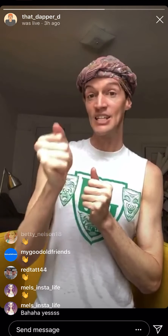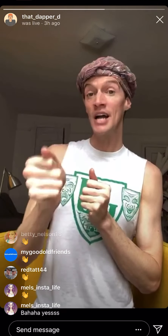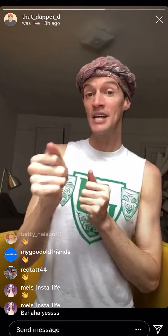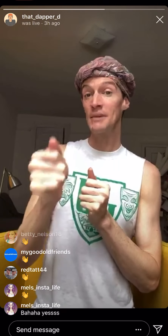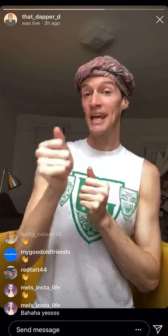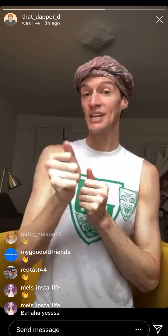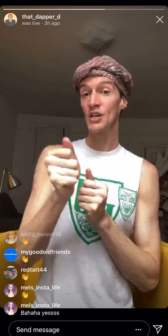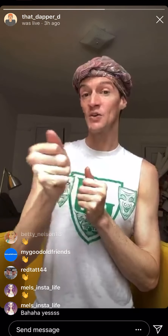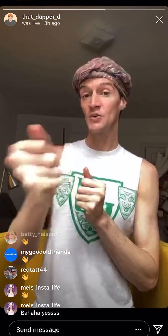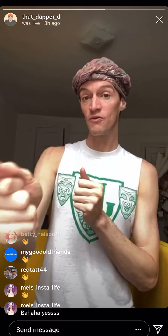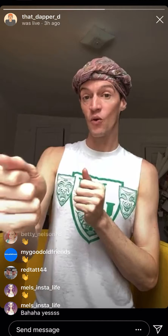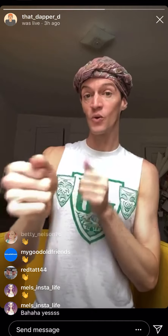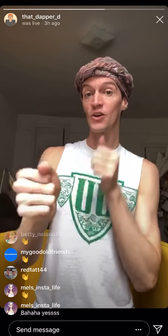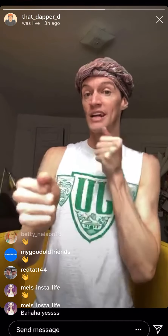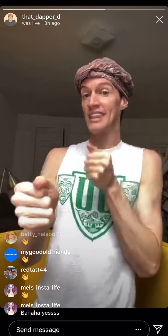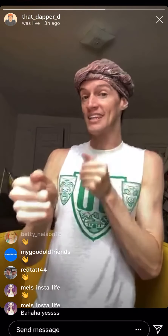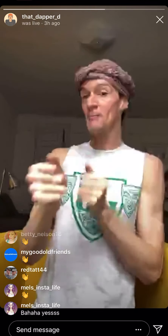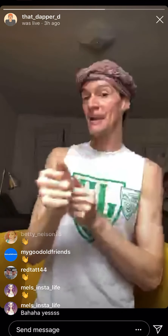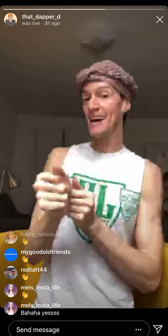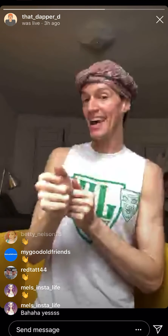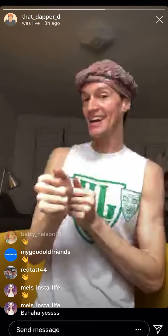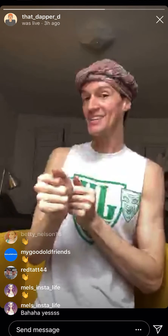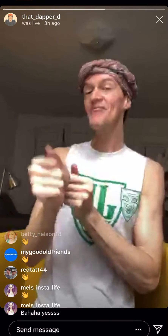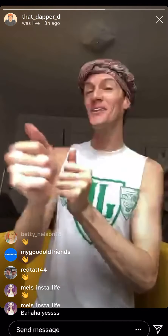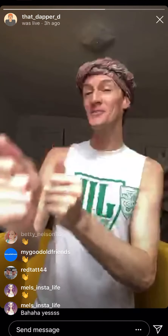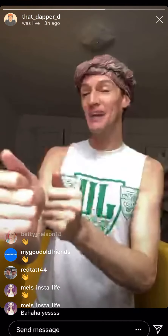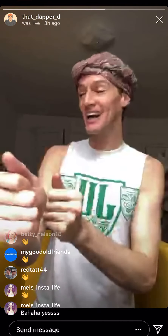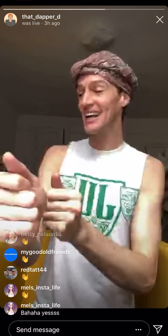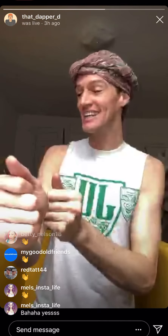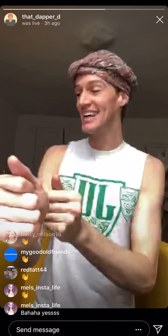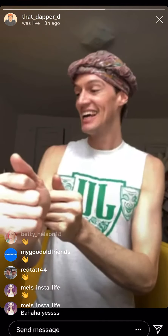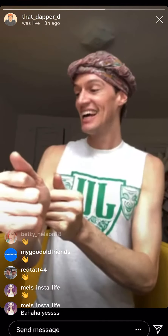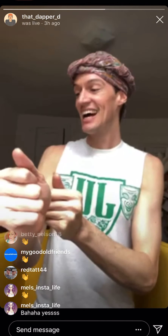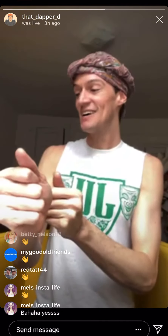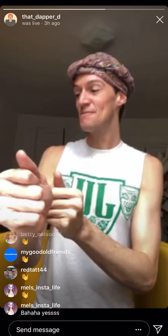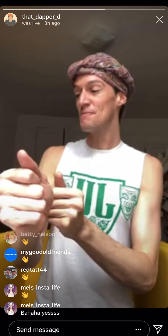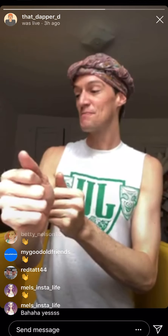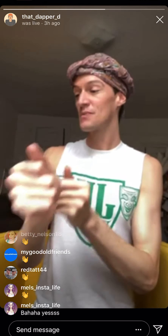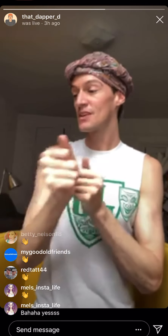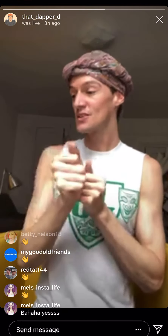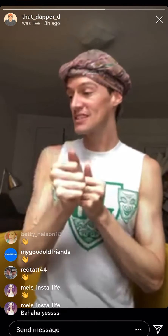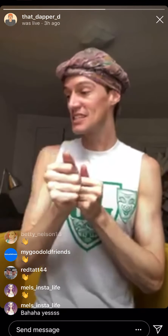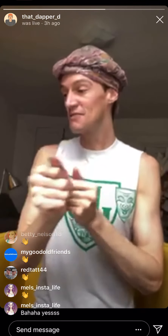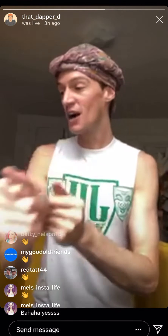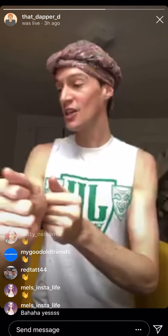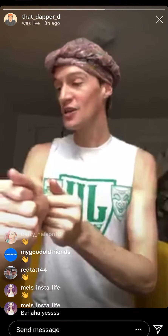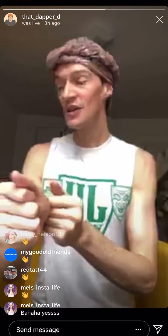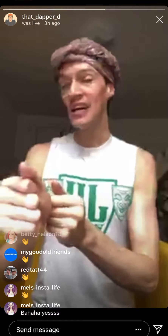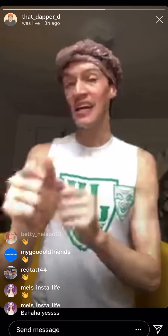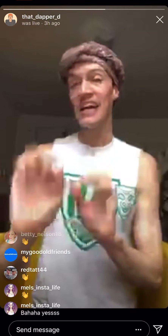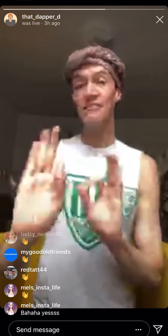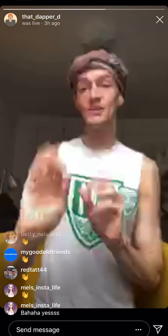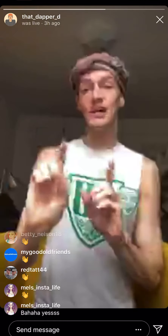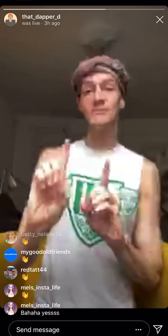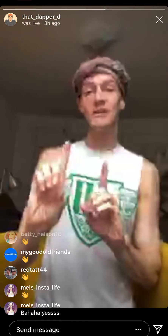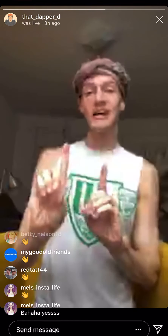-dominant hand goes forward and the dominant hand follows behind um so this is follow if you're talking about like a